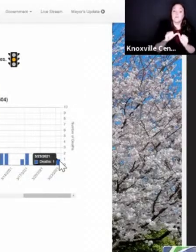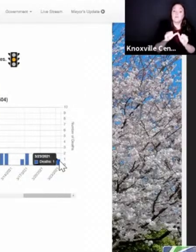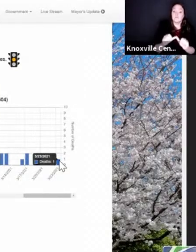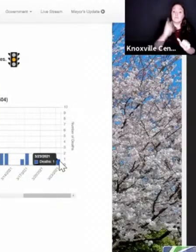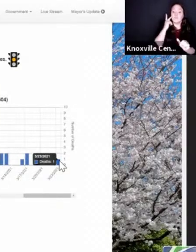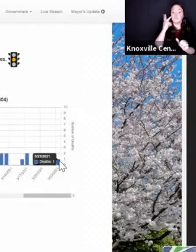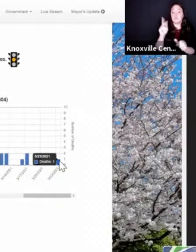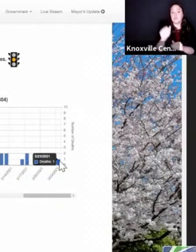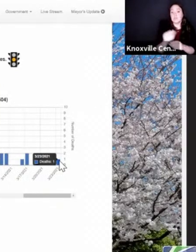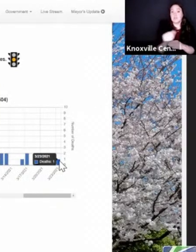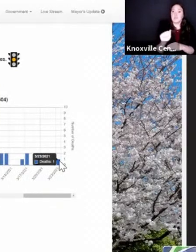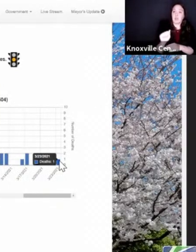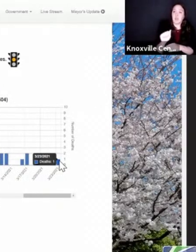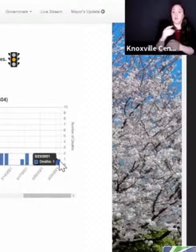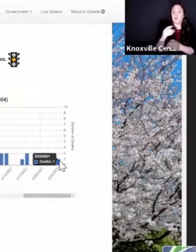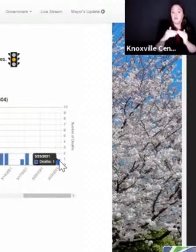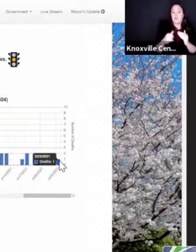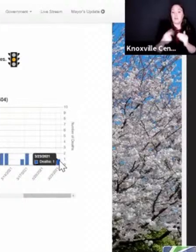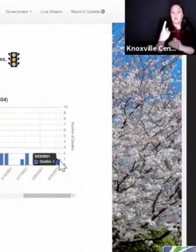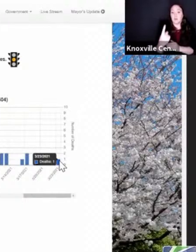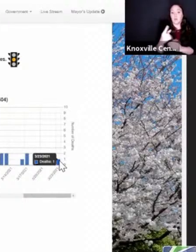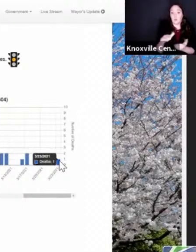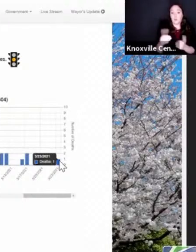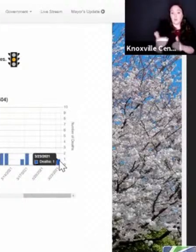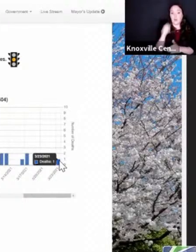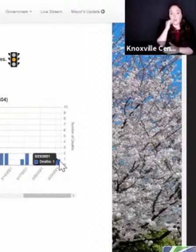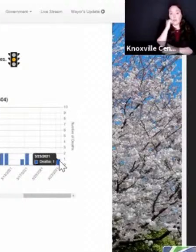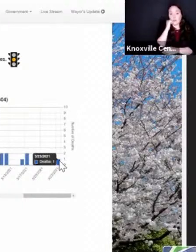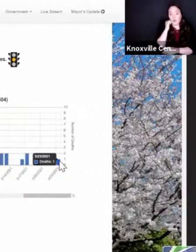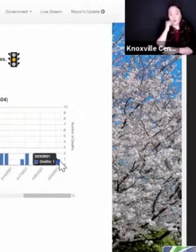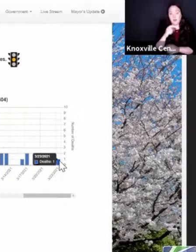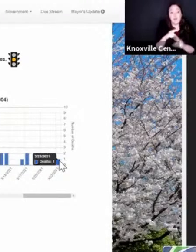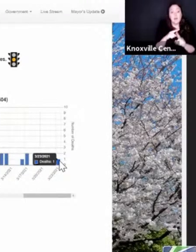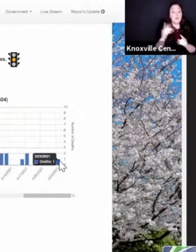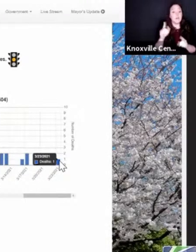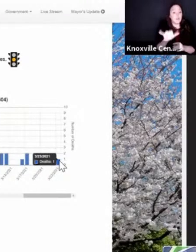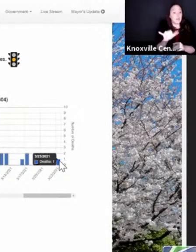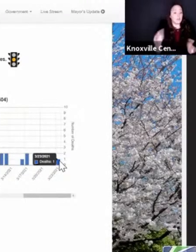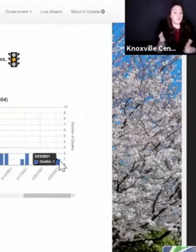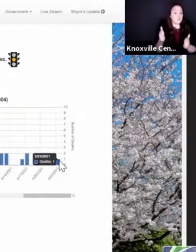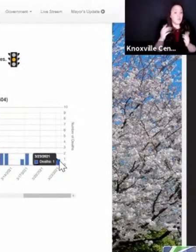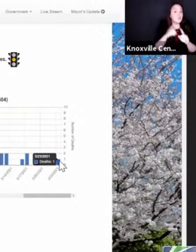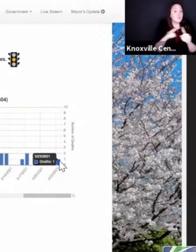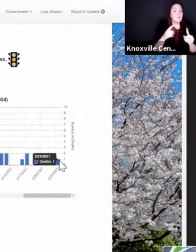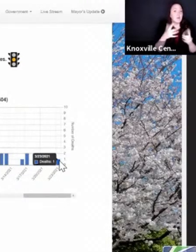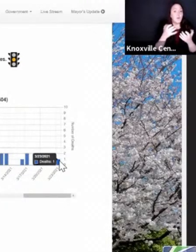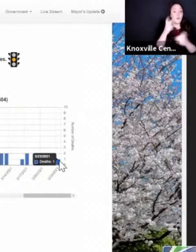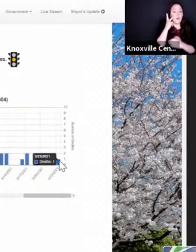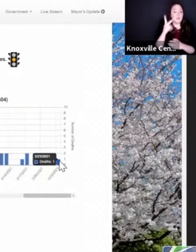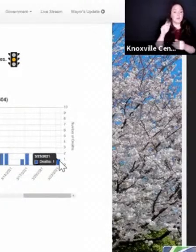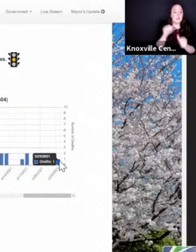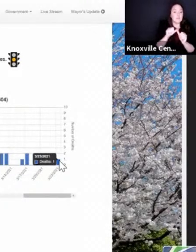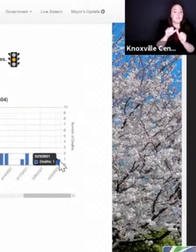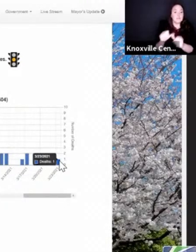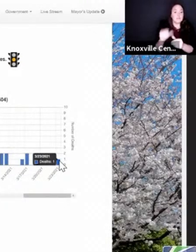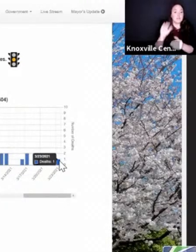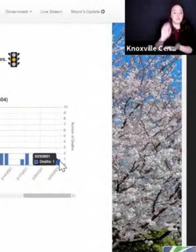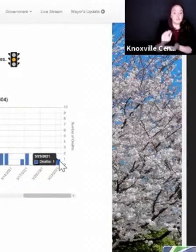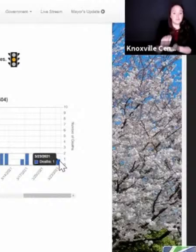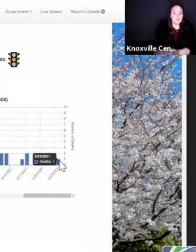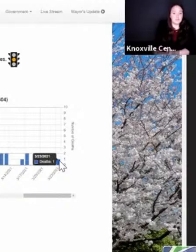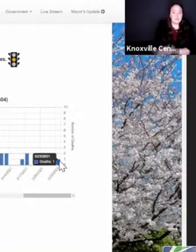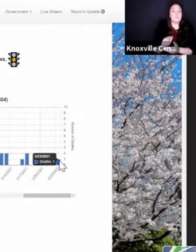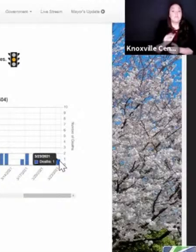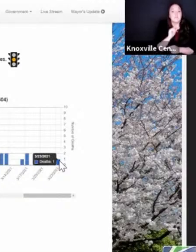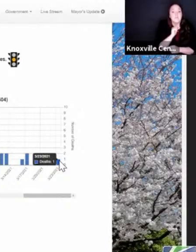an average of less than 1 death per day. And while this is encouraging, we want to see this continue to trend down and not plateau.